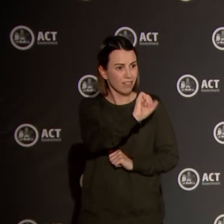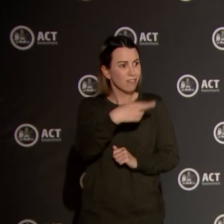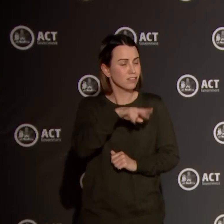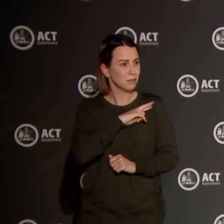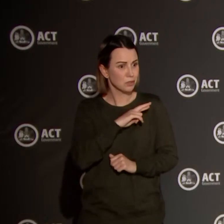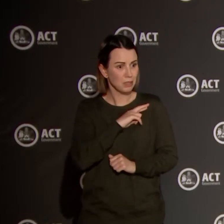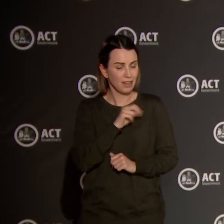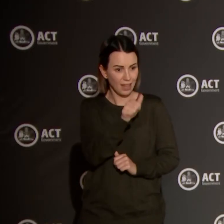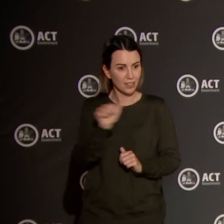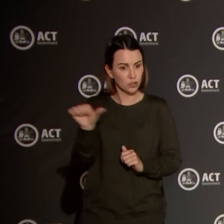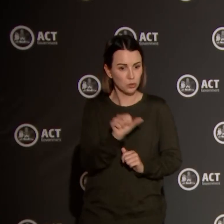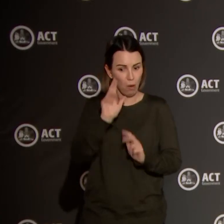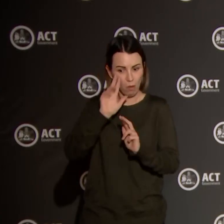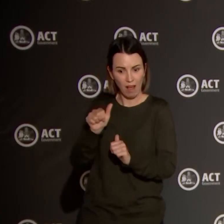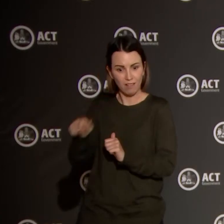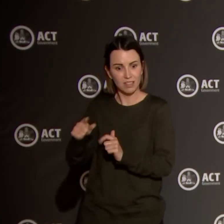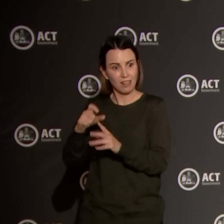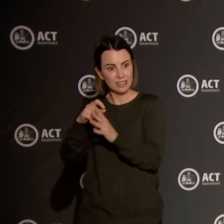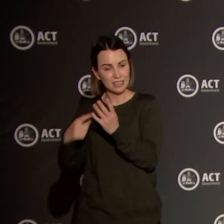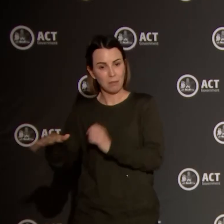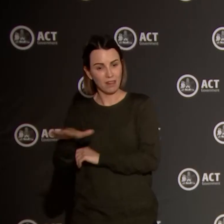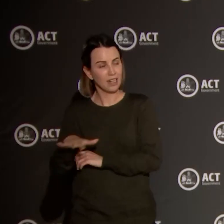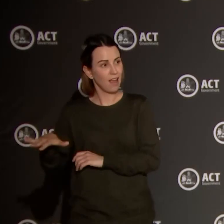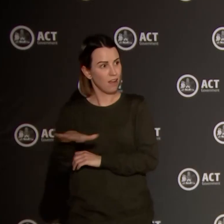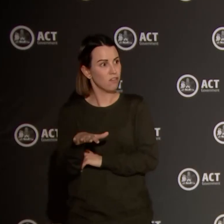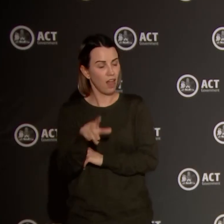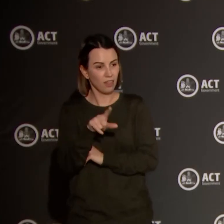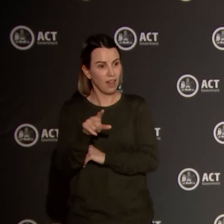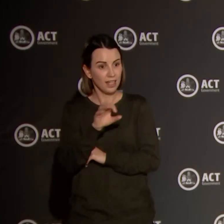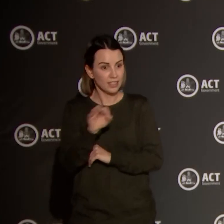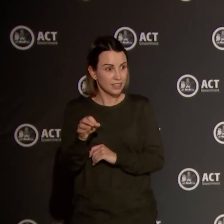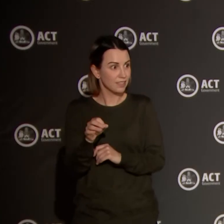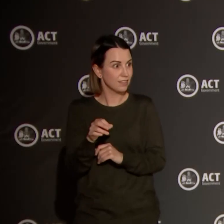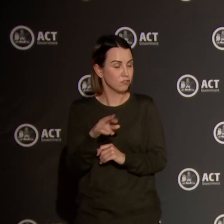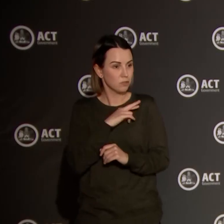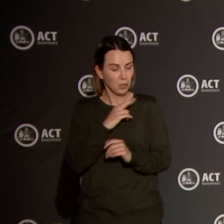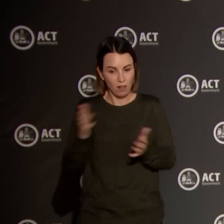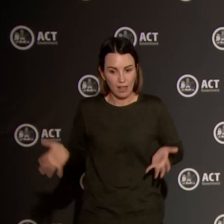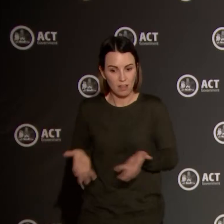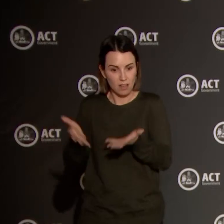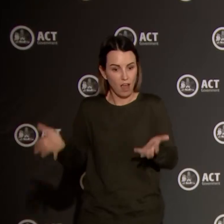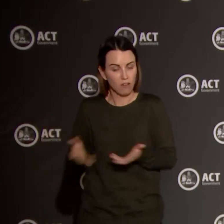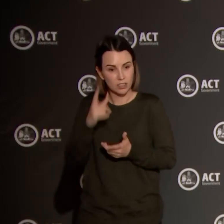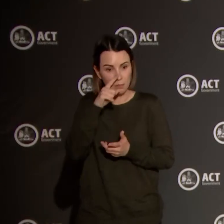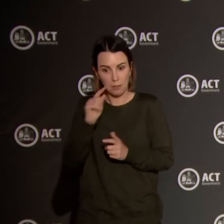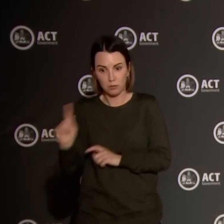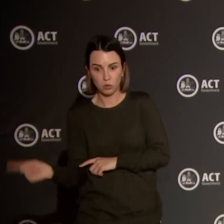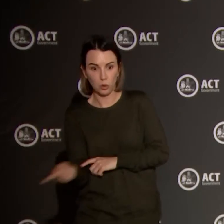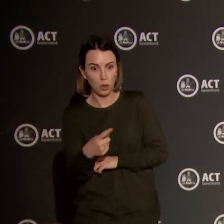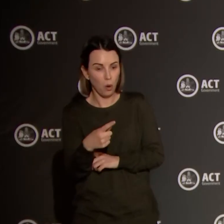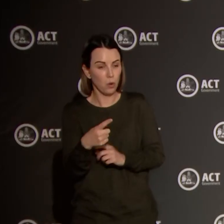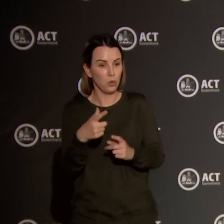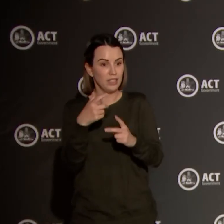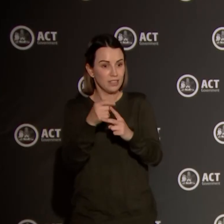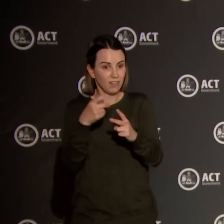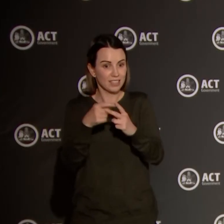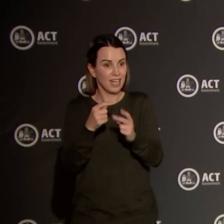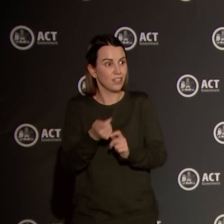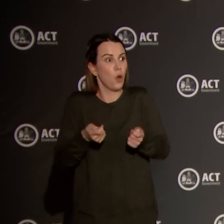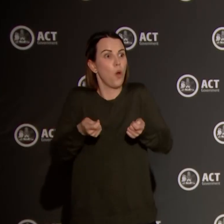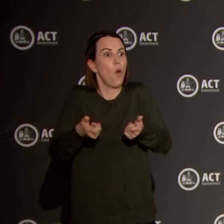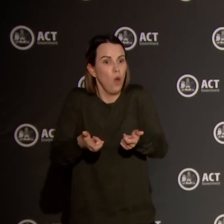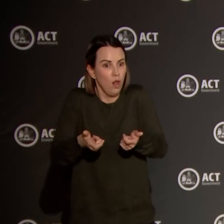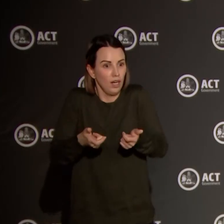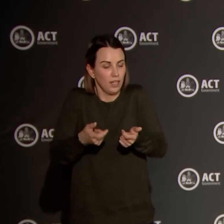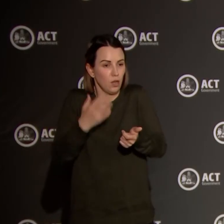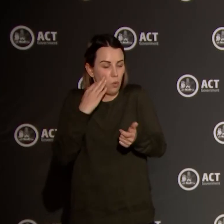responsibilities. They didn't take up their responsibility to get people who live in disability residential settings vaccinated early as part of Phase